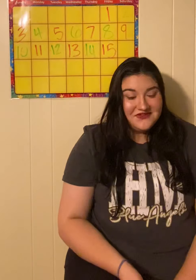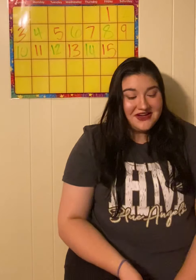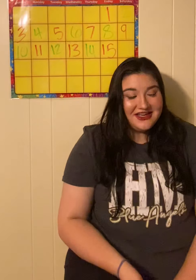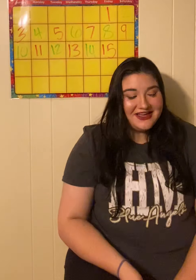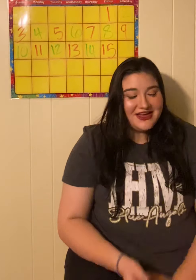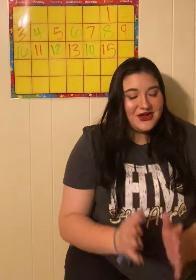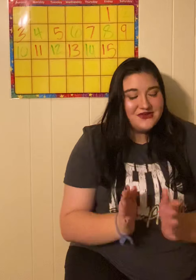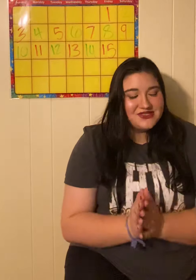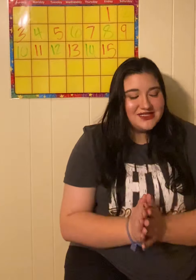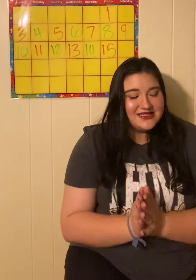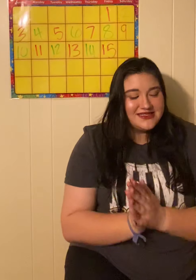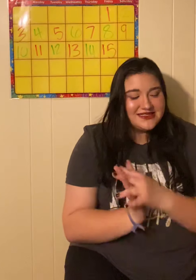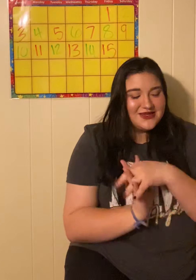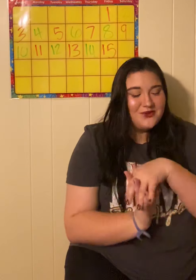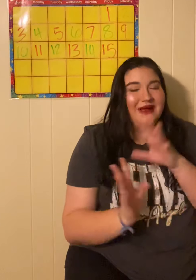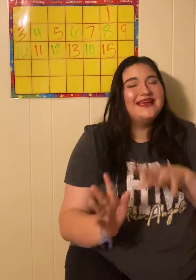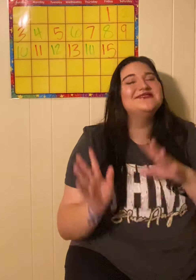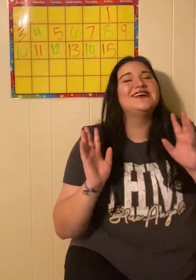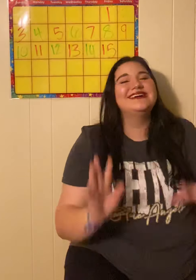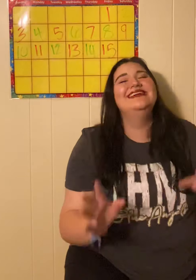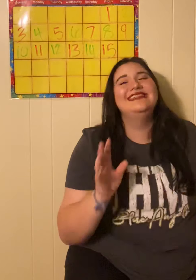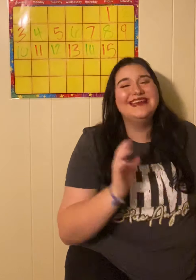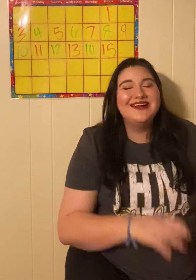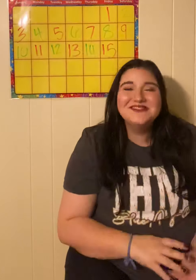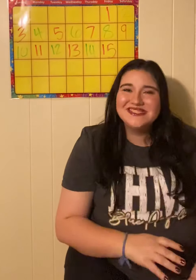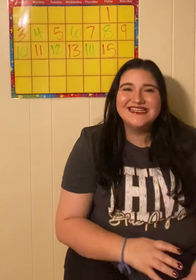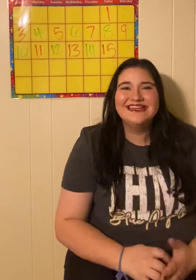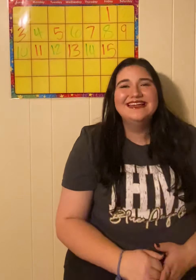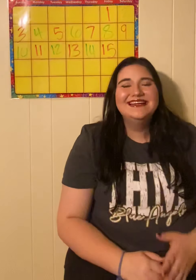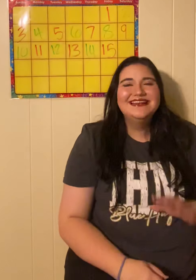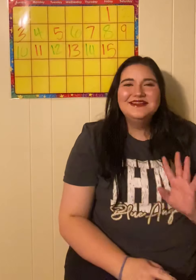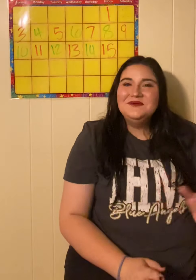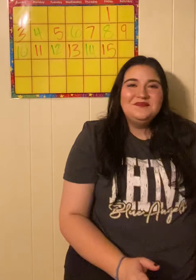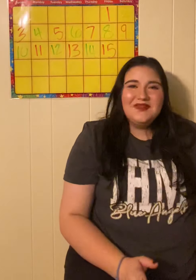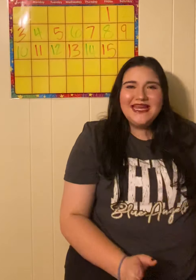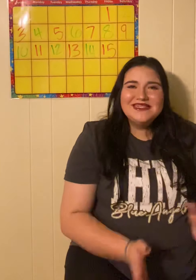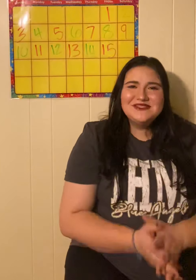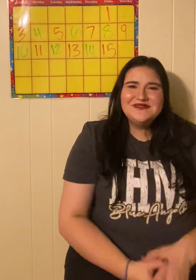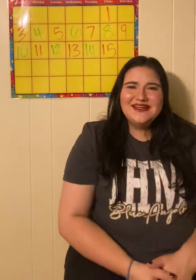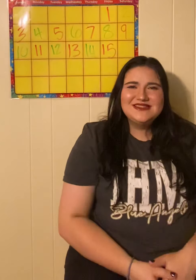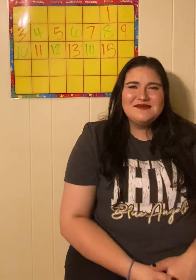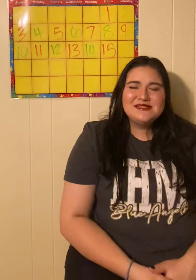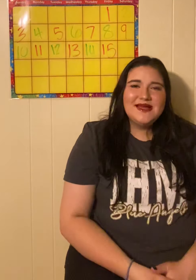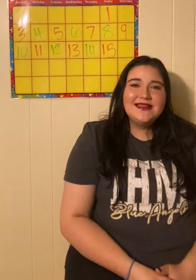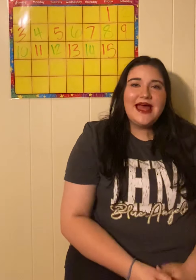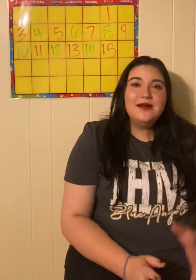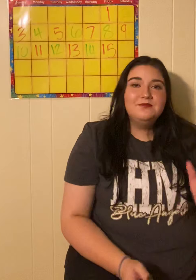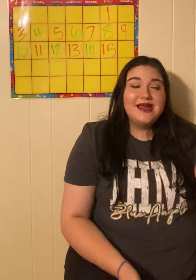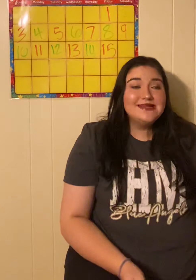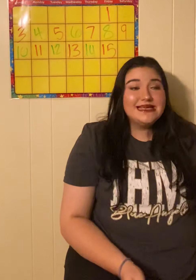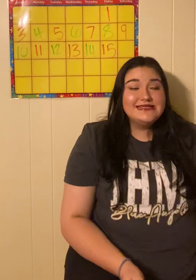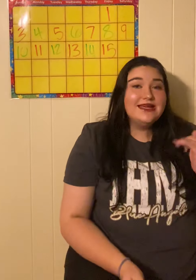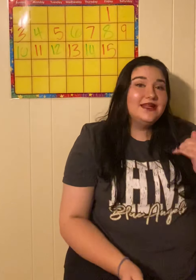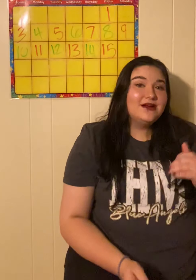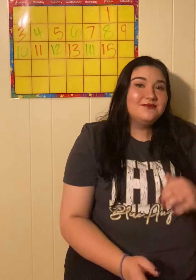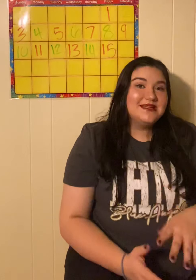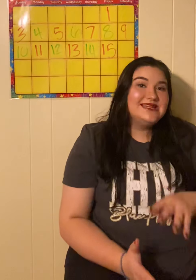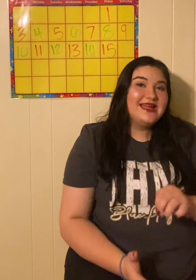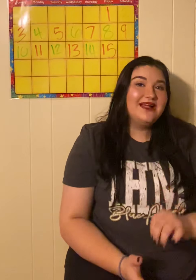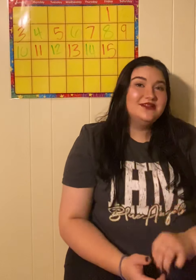Very good. Oceans, waves are in the ocean. I didn't do a very good job explaining that. But as I said in our Monday calendar